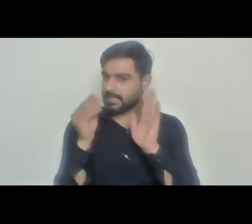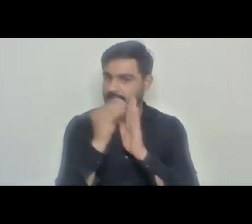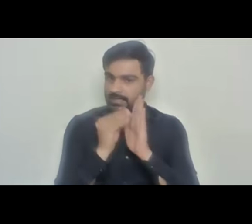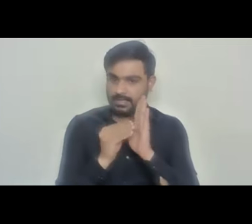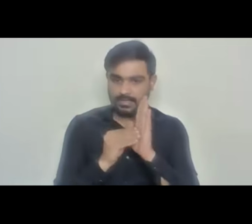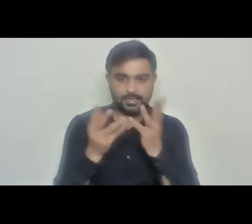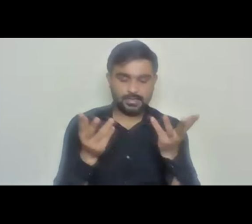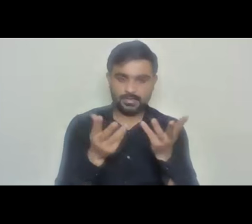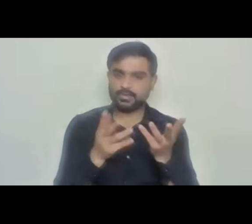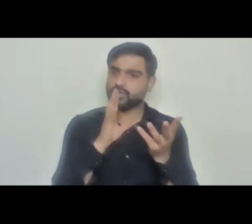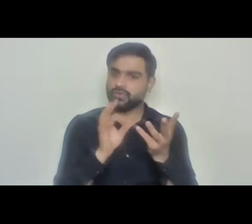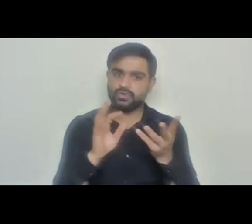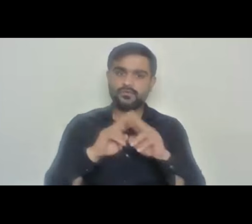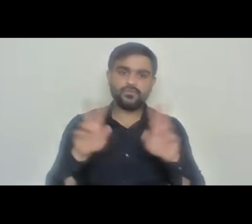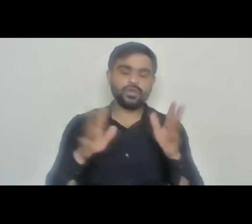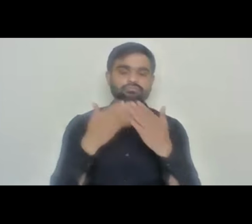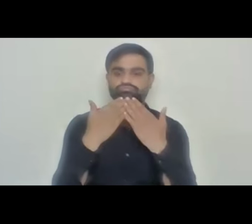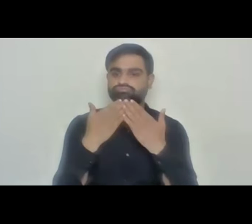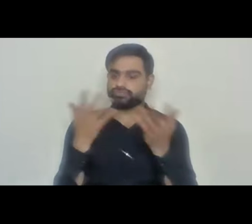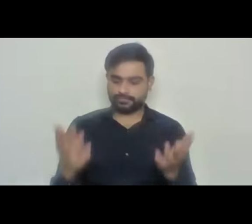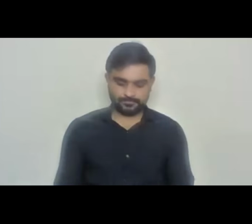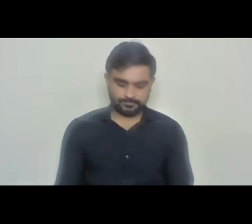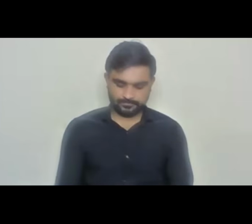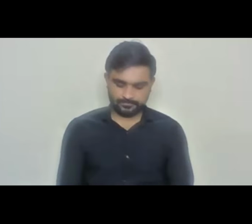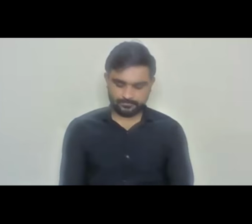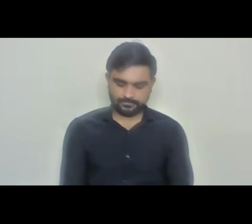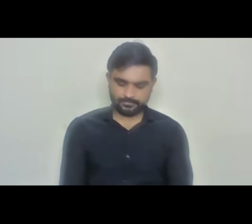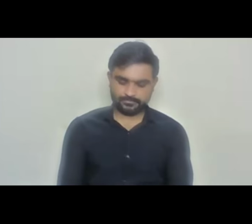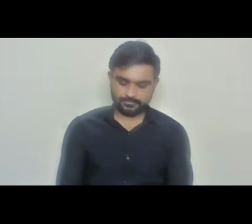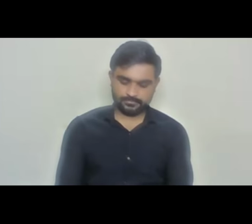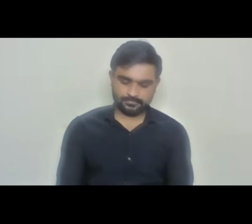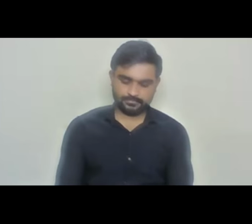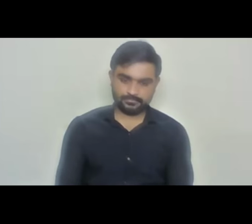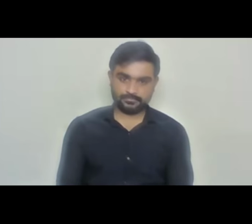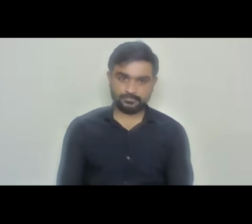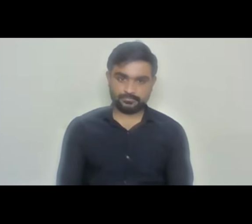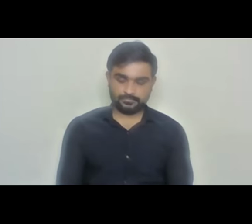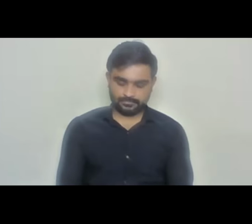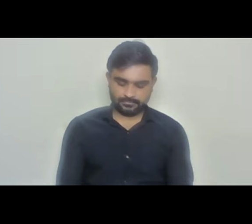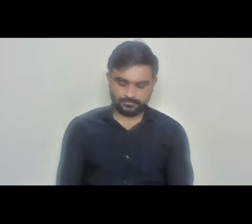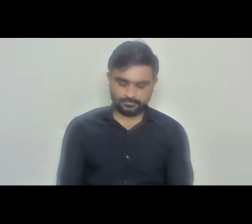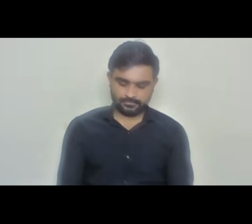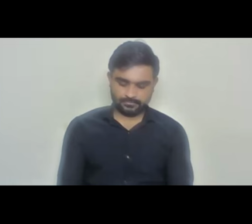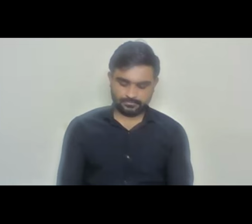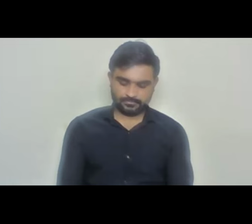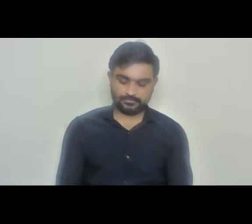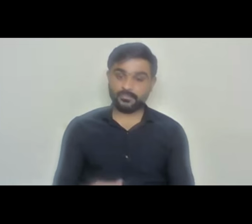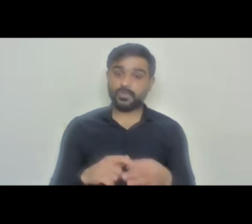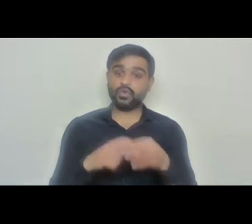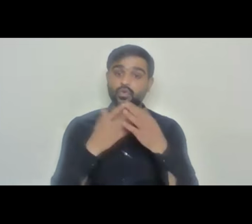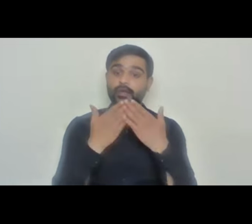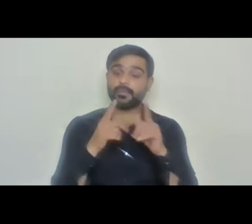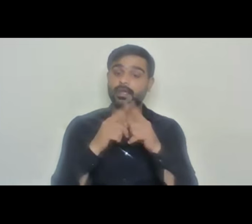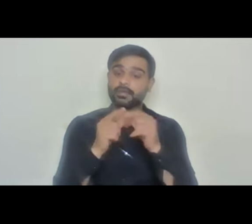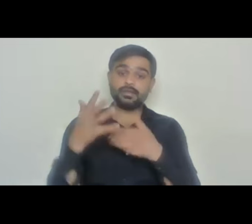it will obviously complete your study. So for quantitative data, you have various